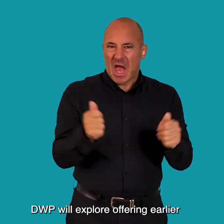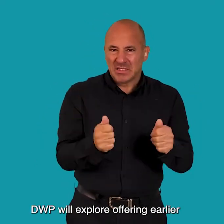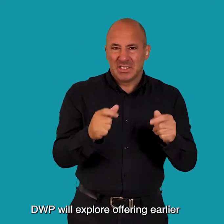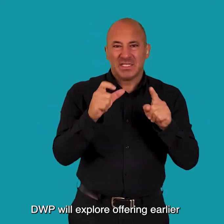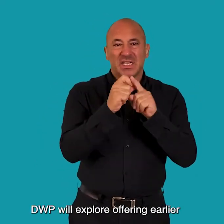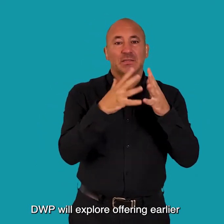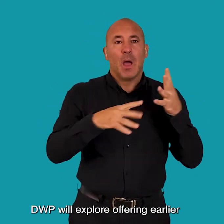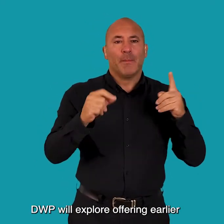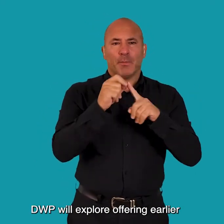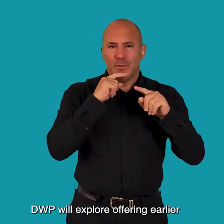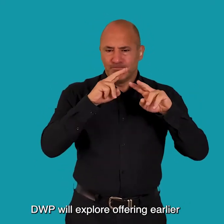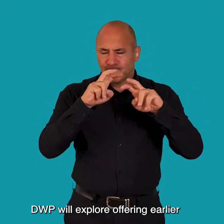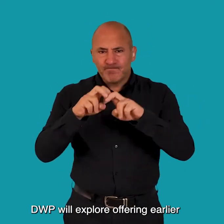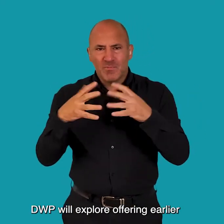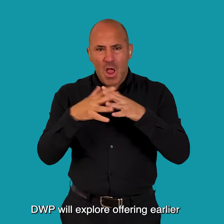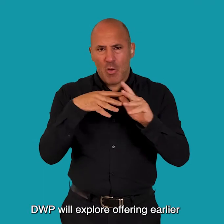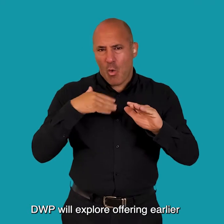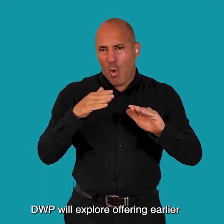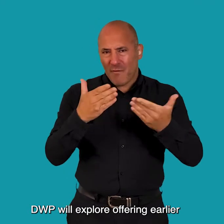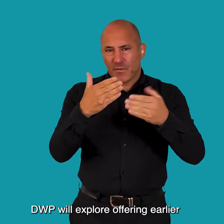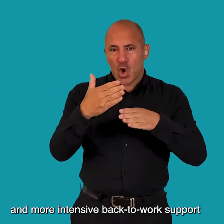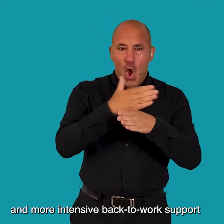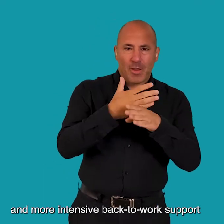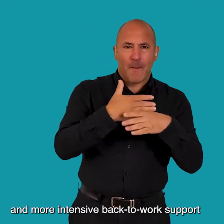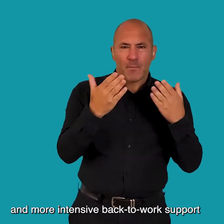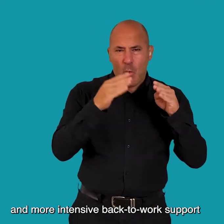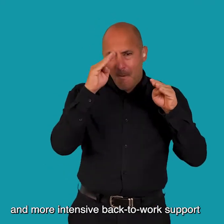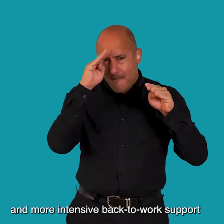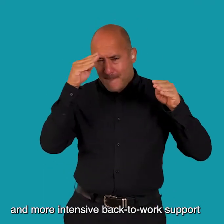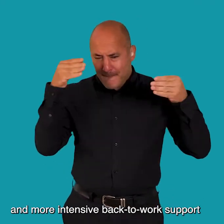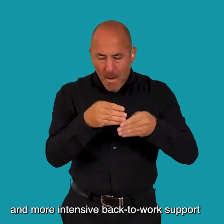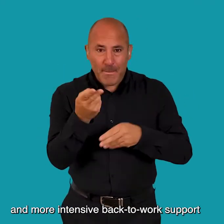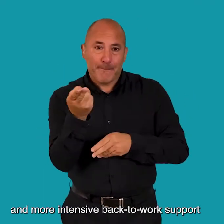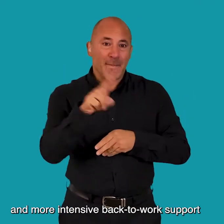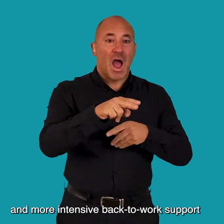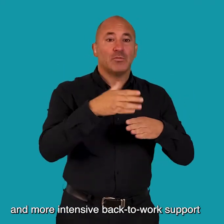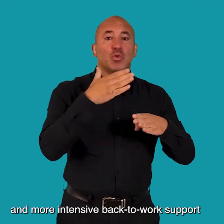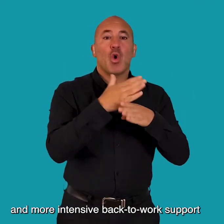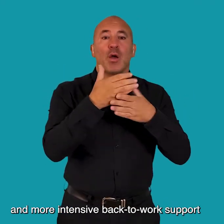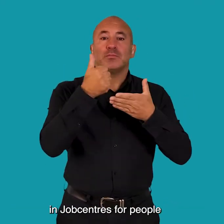DWP will explore offering earlier and more intensive back-to-work support in job